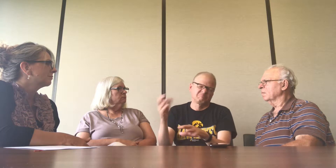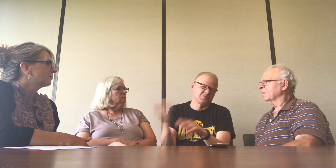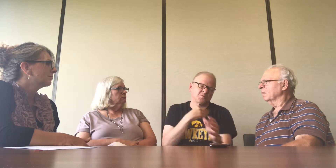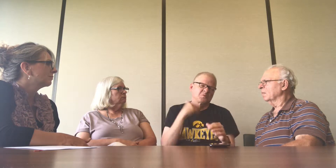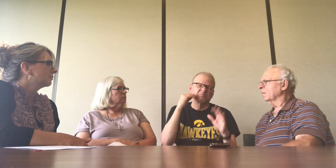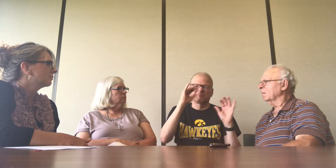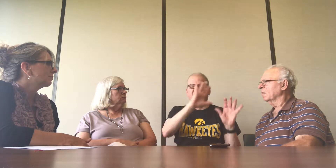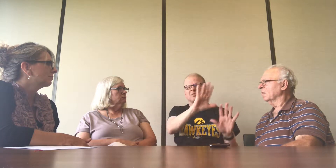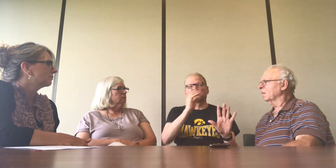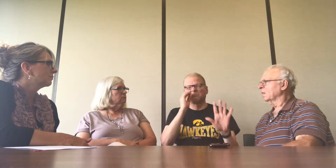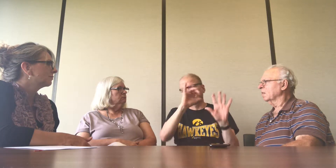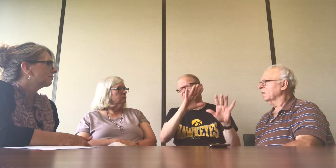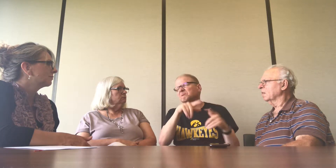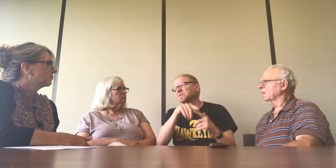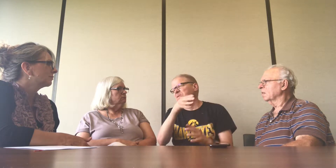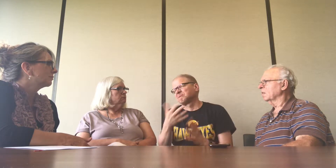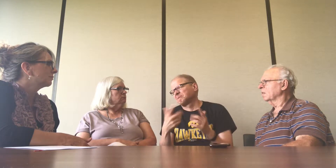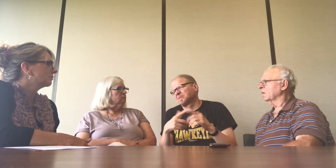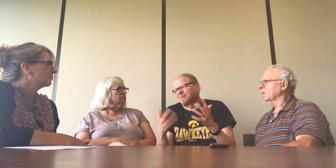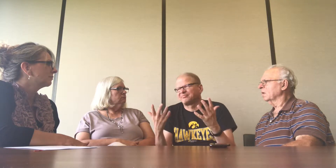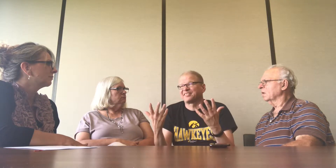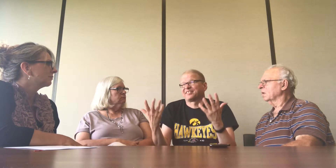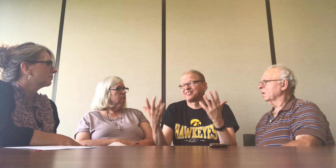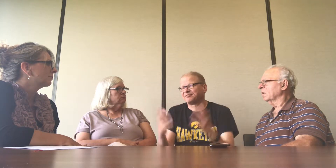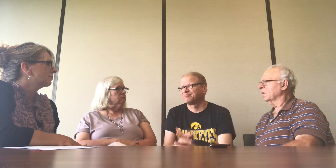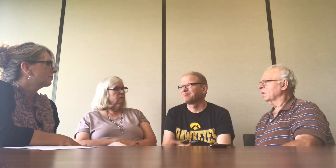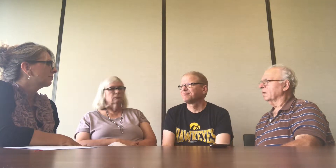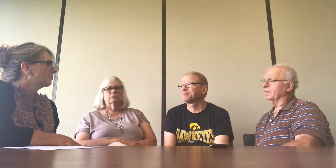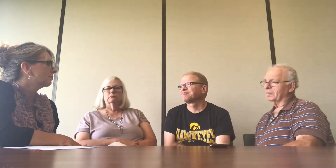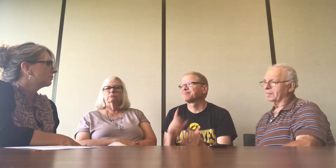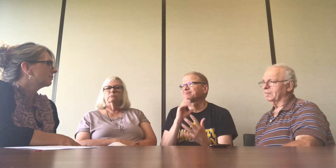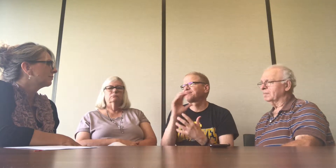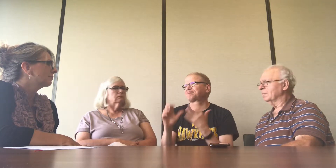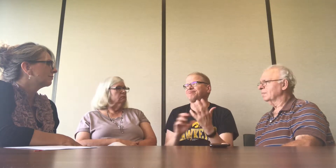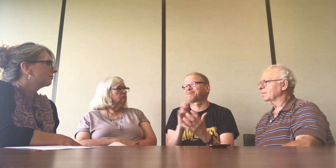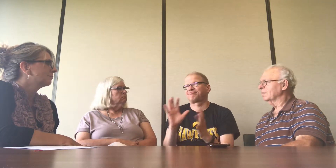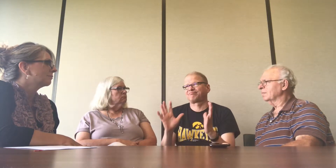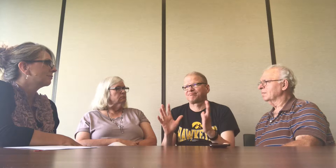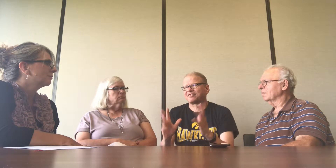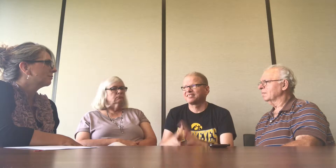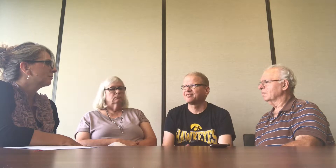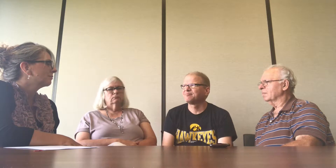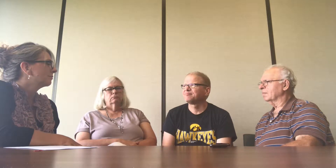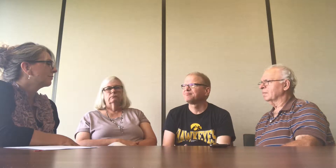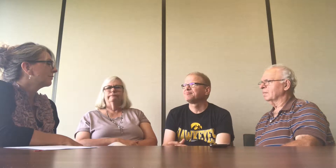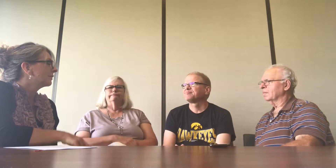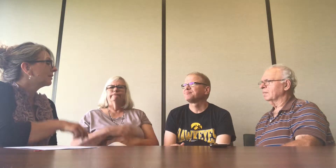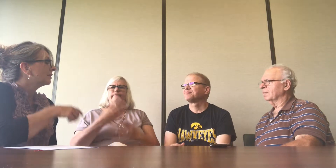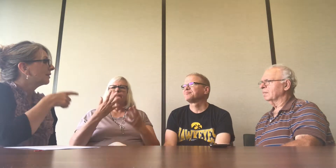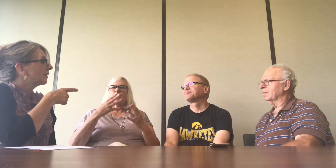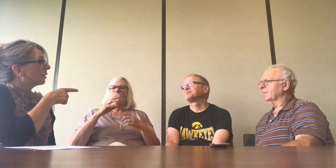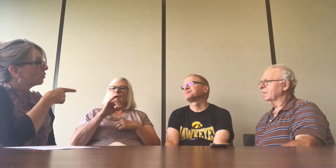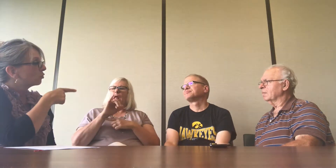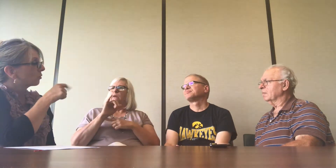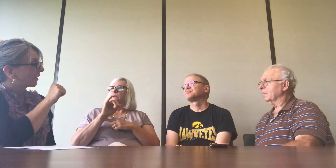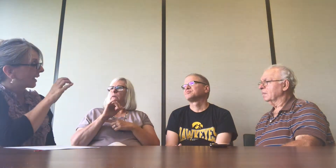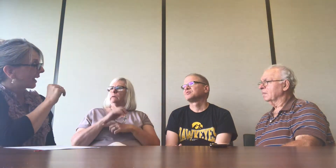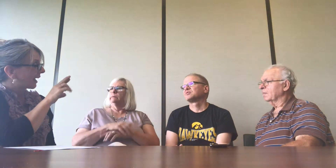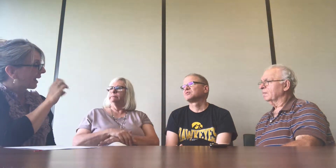that nursing home because of all the communication frustrations. It was really messed up. Jennifer,